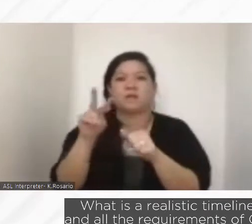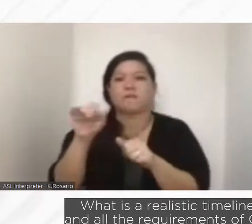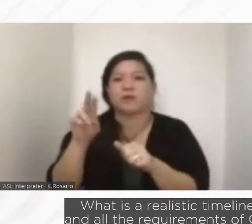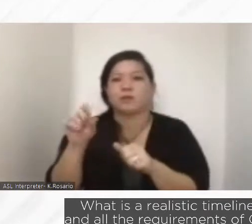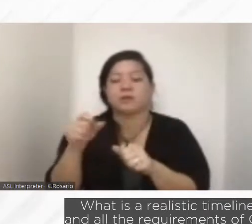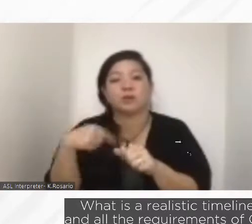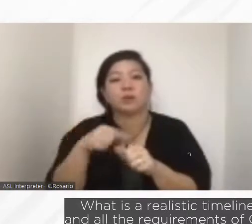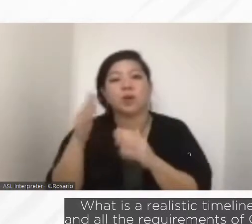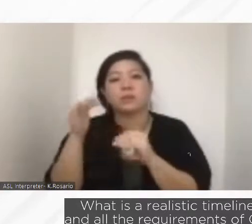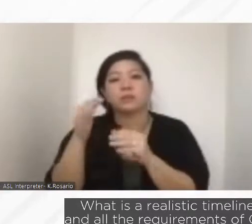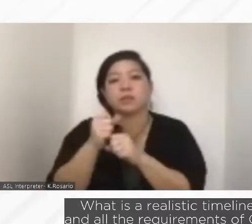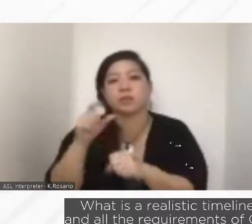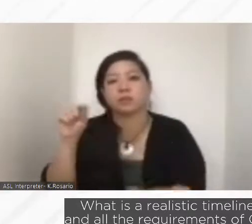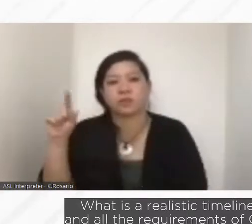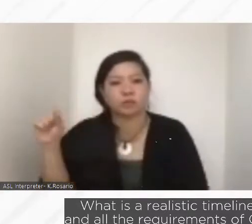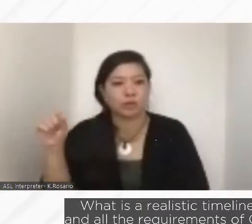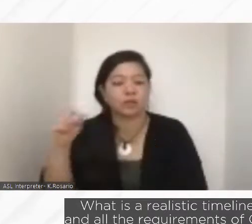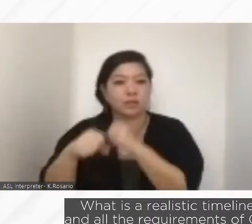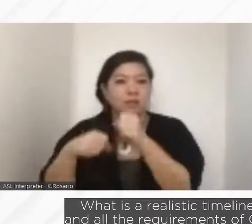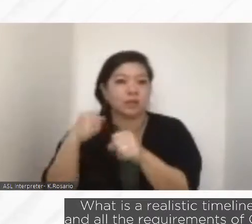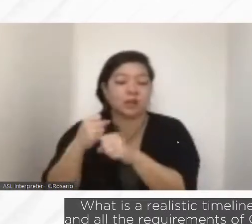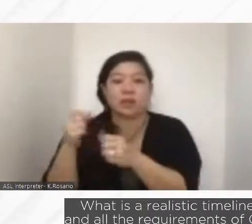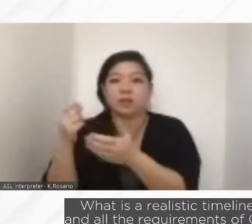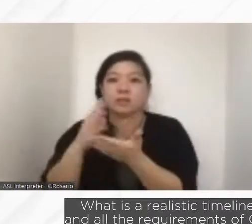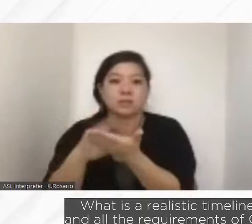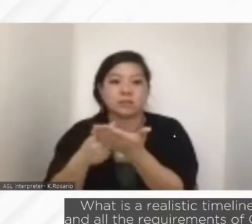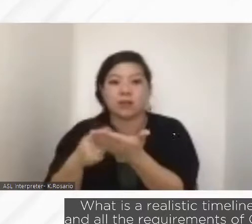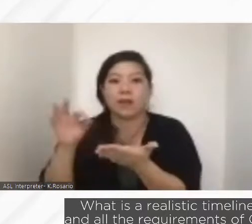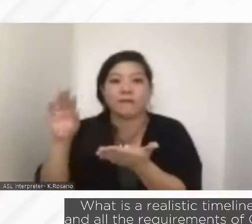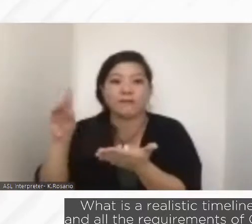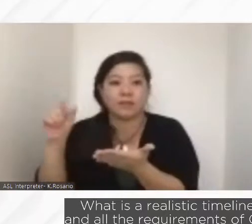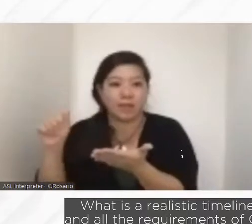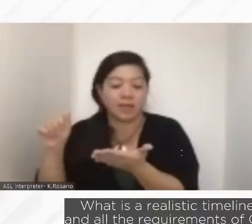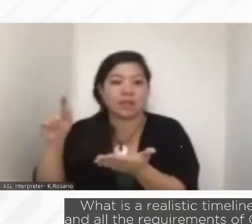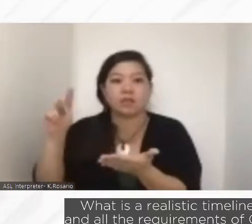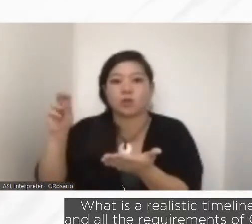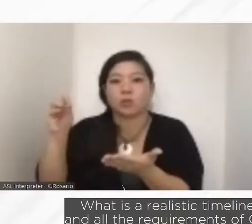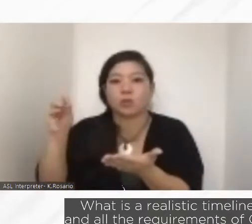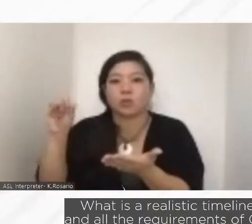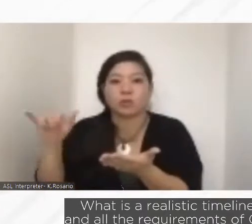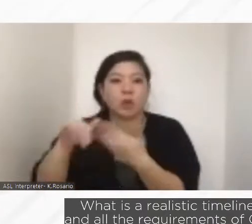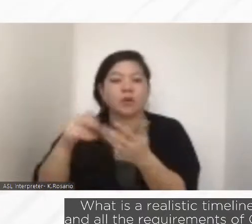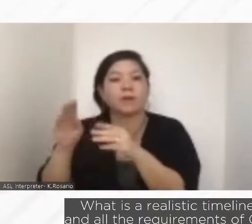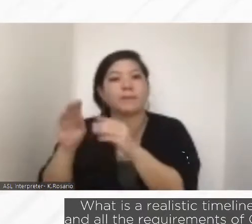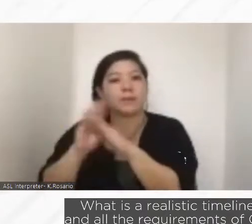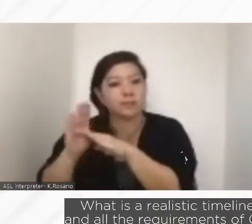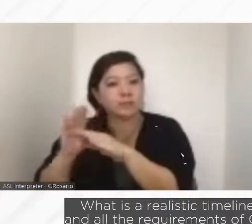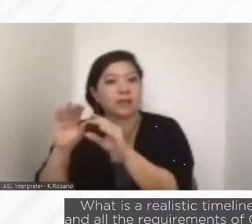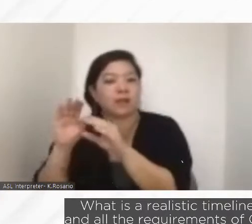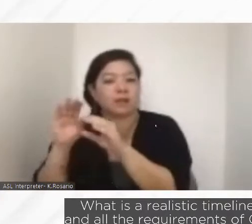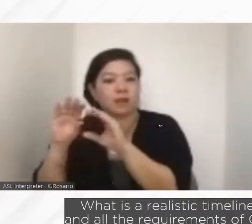of 2020. And I talked to Tony Fauci, I talked to FDA Commissioner Steve Hahn, I talked to all the companies, and we now have